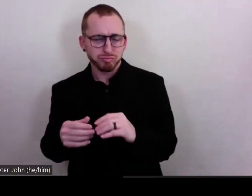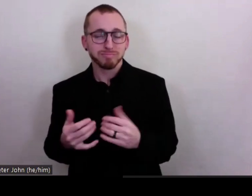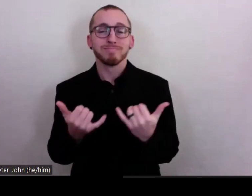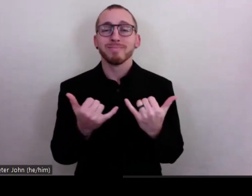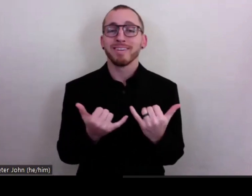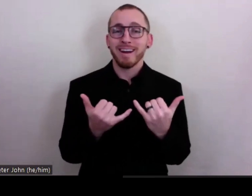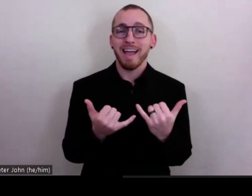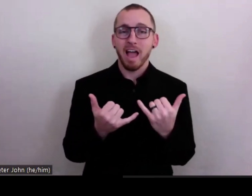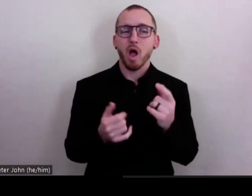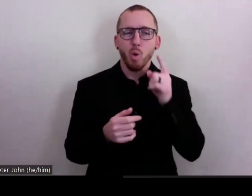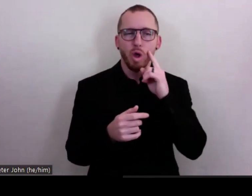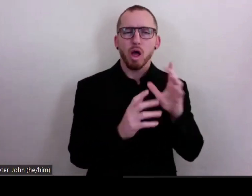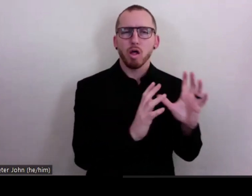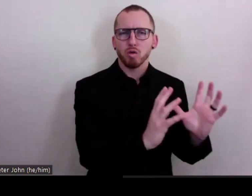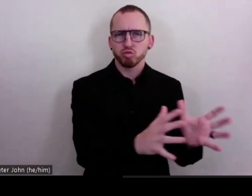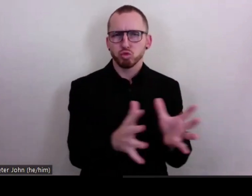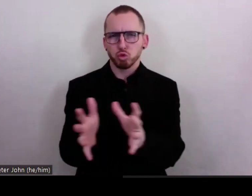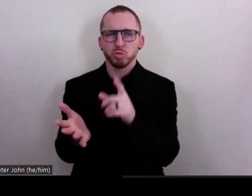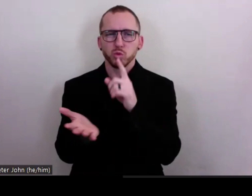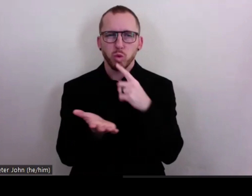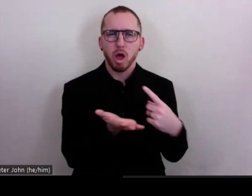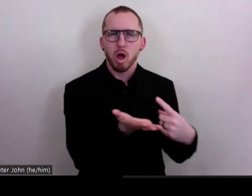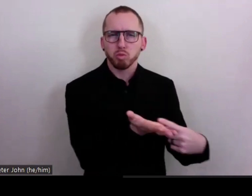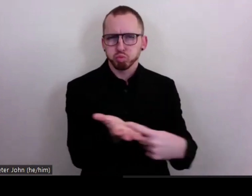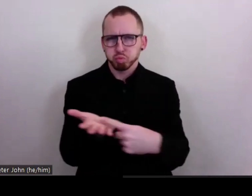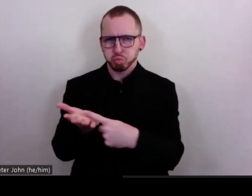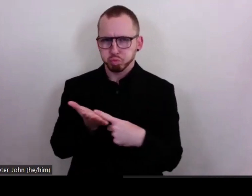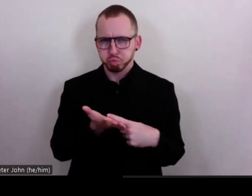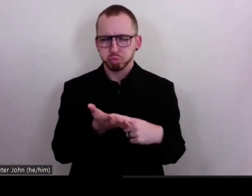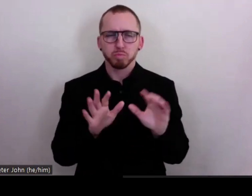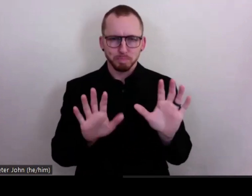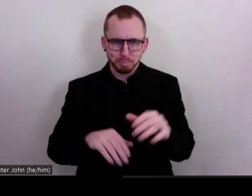have the breakouts and talk more about this, I'm almost